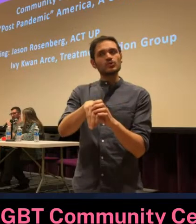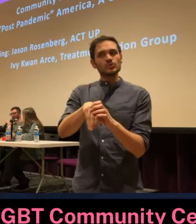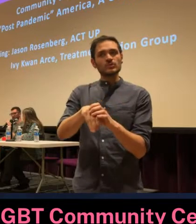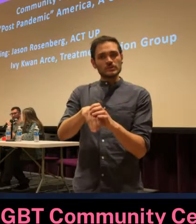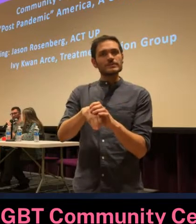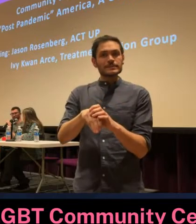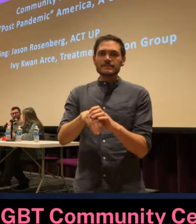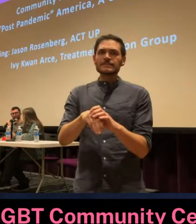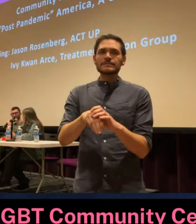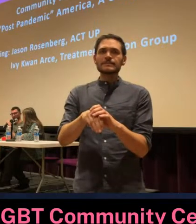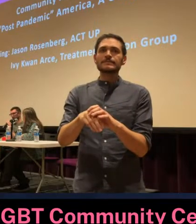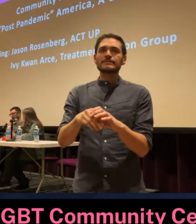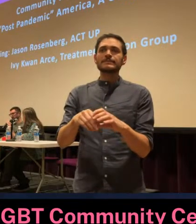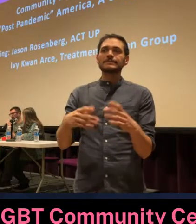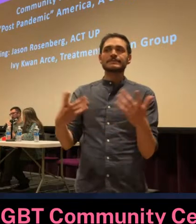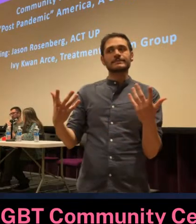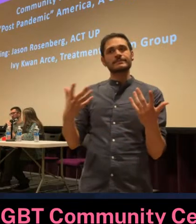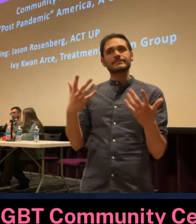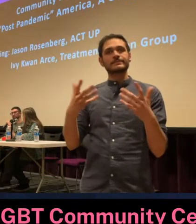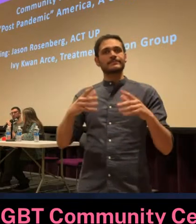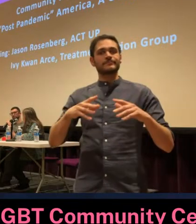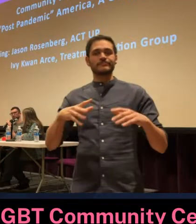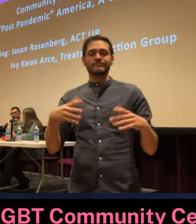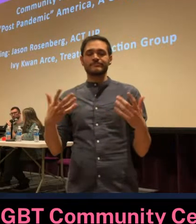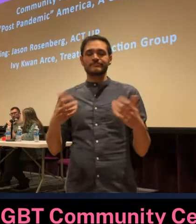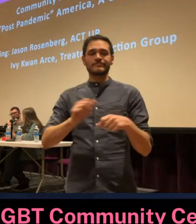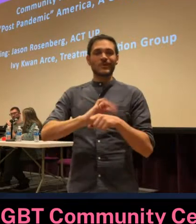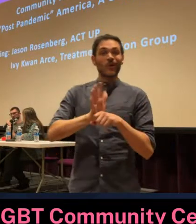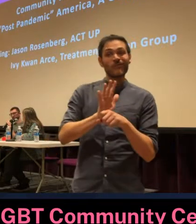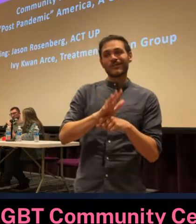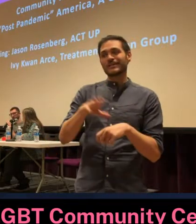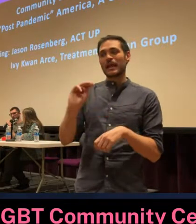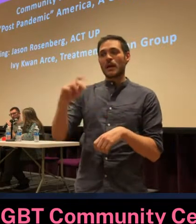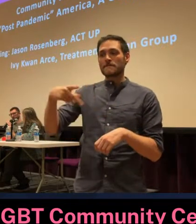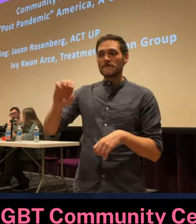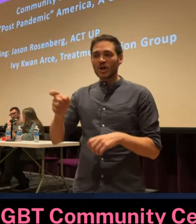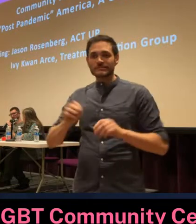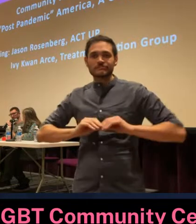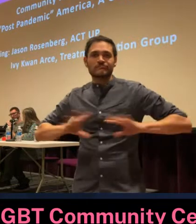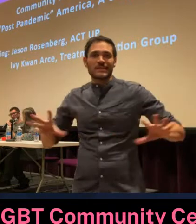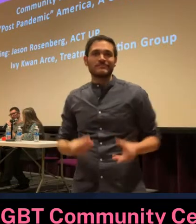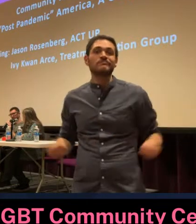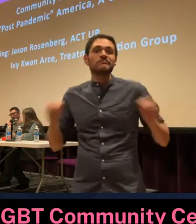in infection rates, et cetera. So what can we do to,